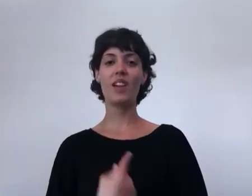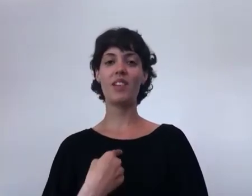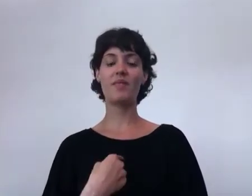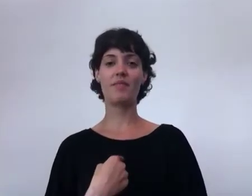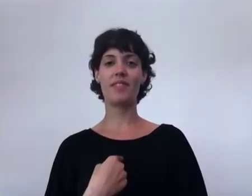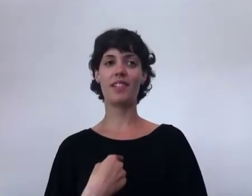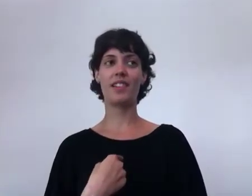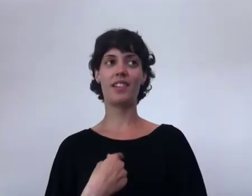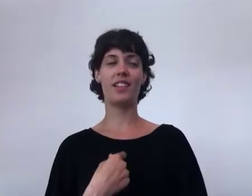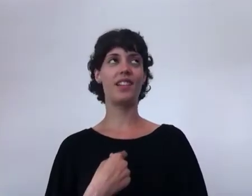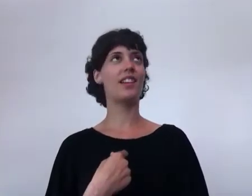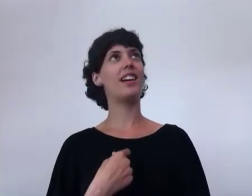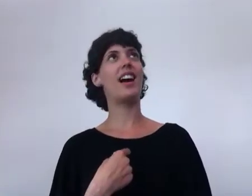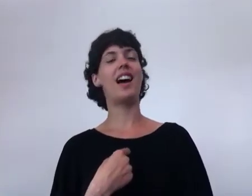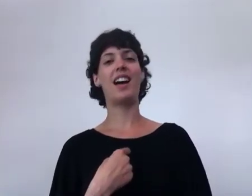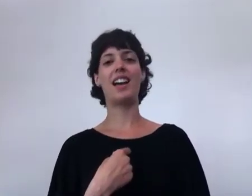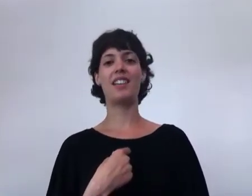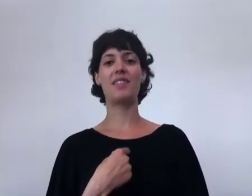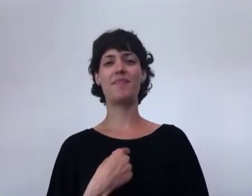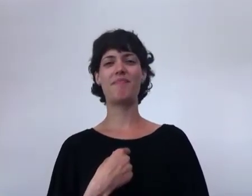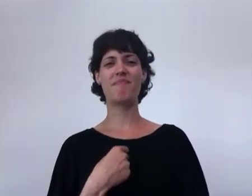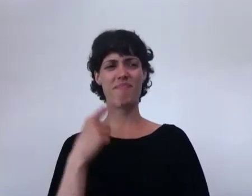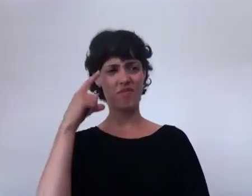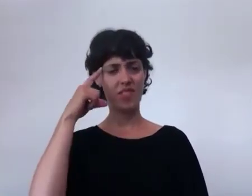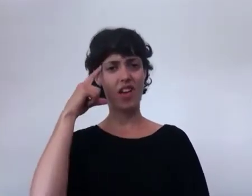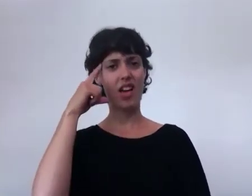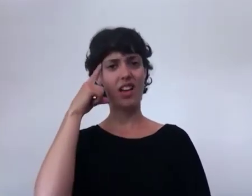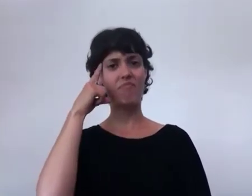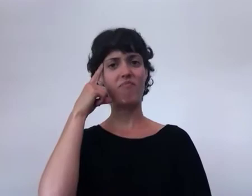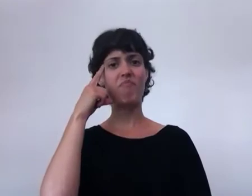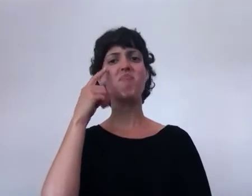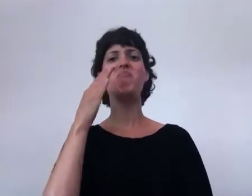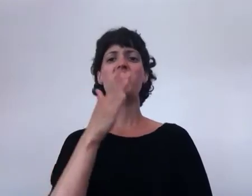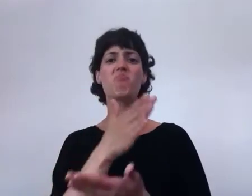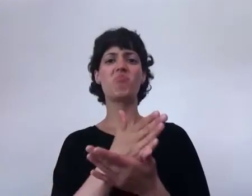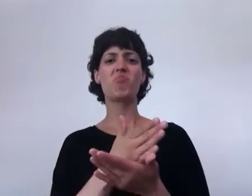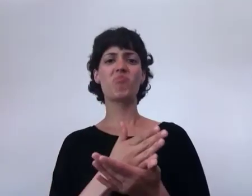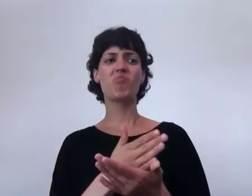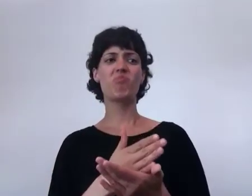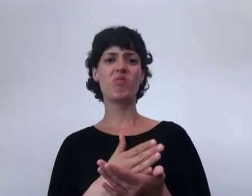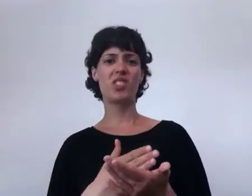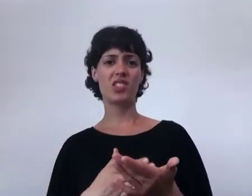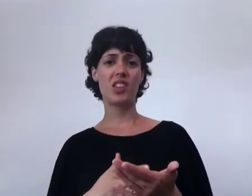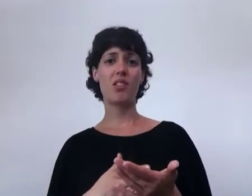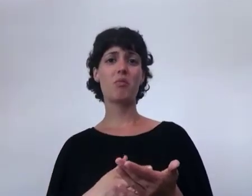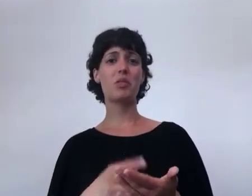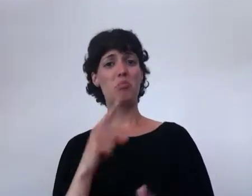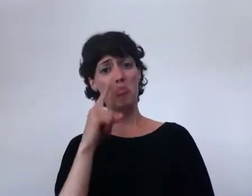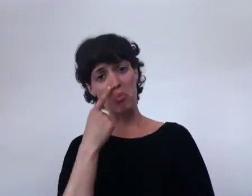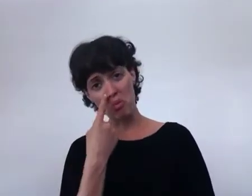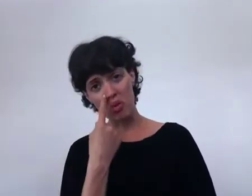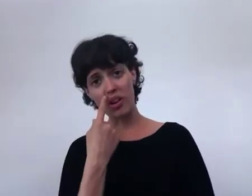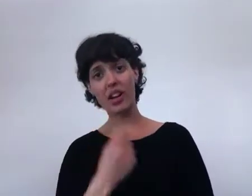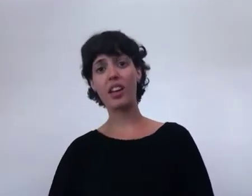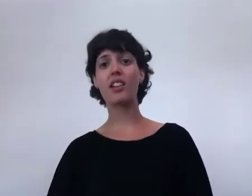I'm Michelle Martin, and this is Tell Me More from NPR News. We'd like to start today by mentioning that, as you would imagine, NPR